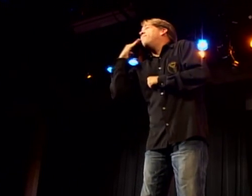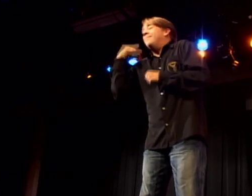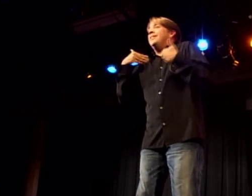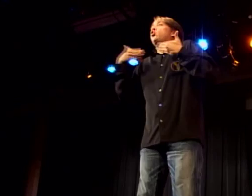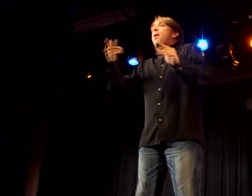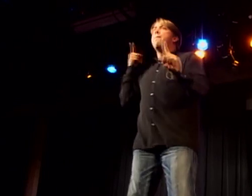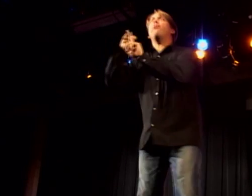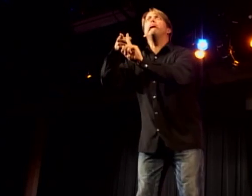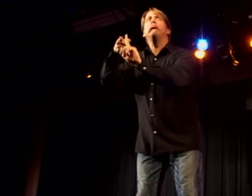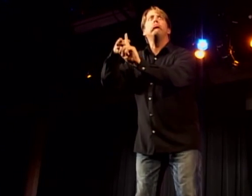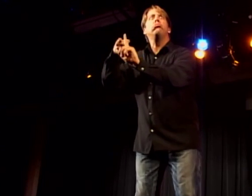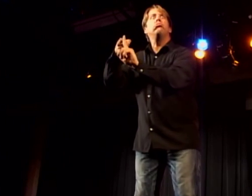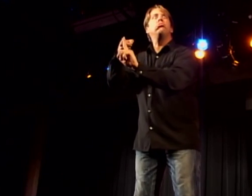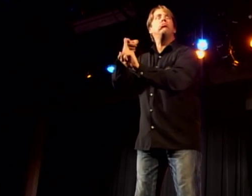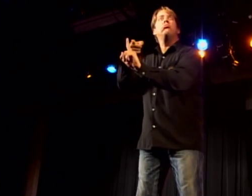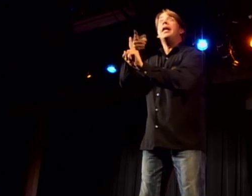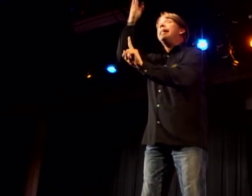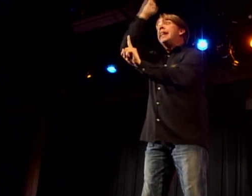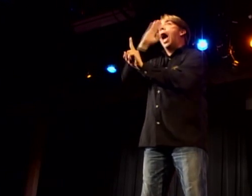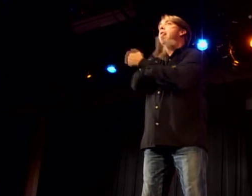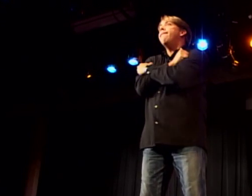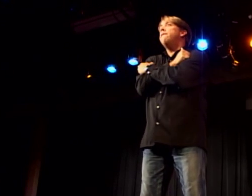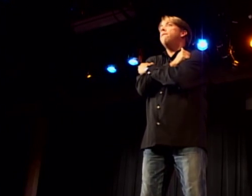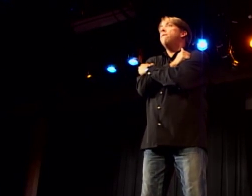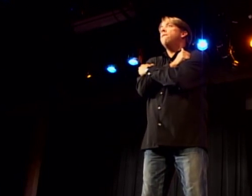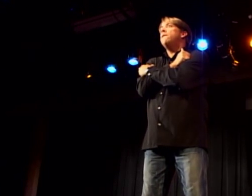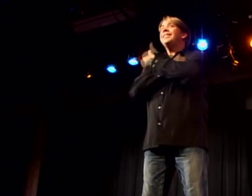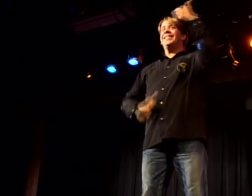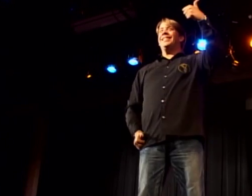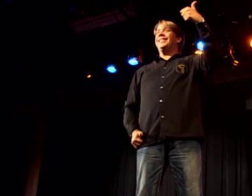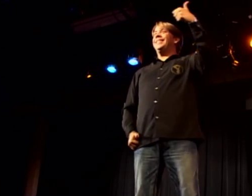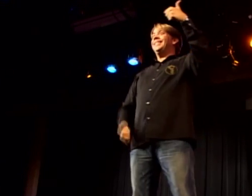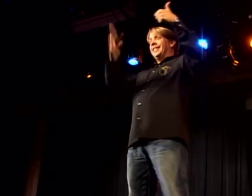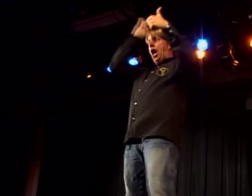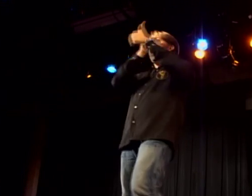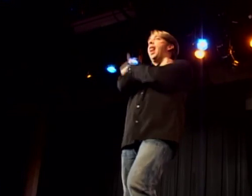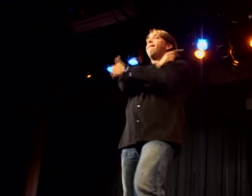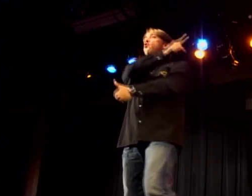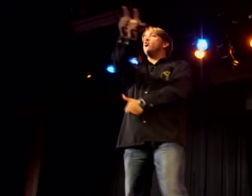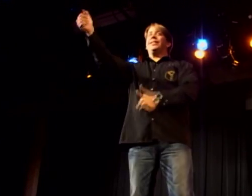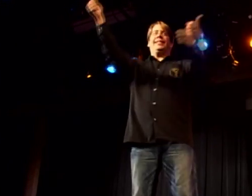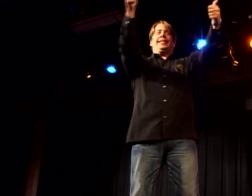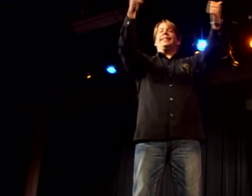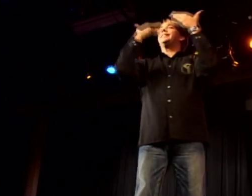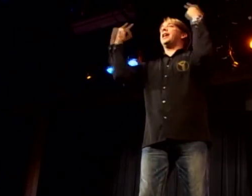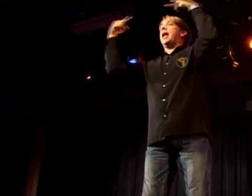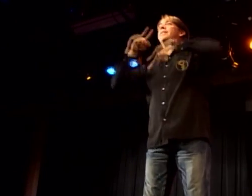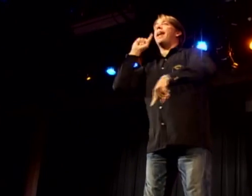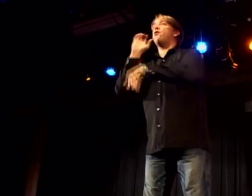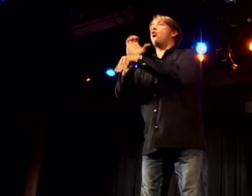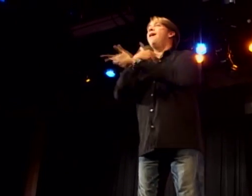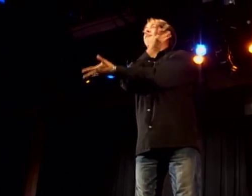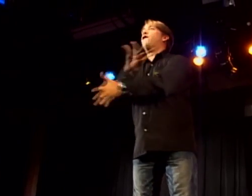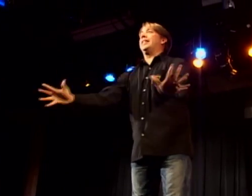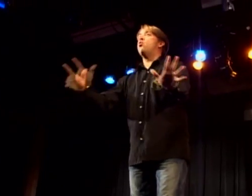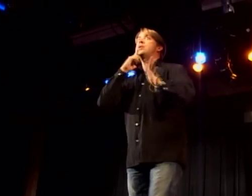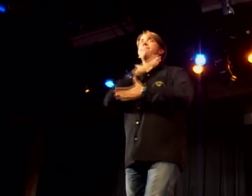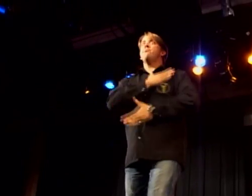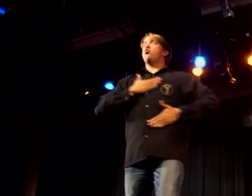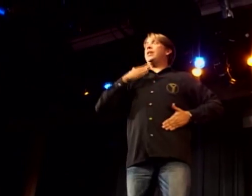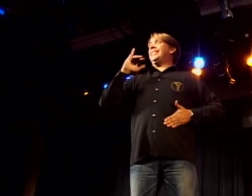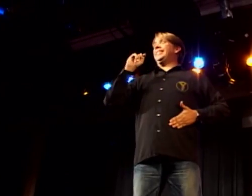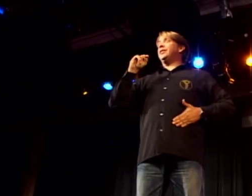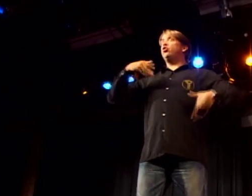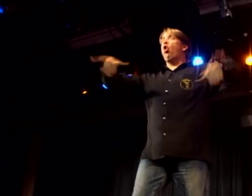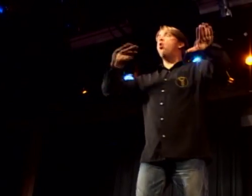to go ahead and get to the point, okay? All right, God is love. Everybody, God is love. Thanks for coming to Lianna's Deaf Church. Really appreciate it. We're going to